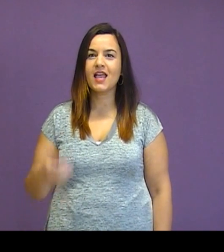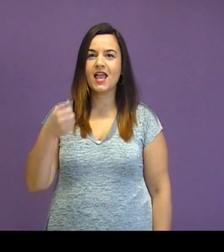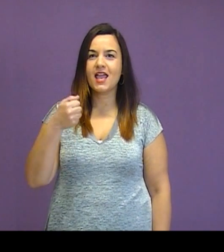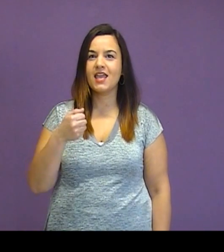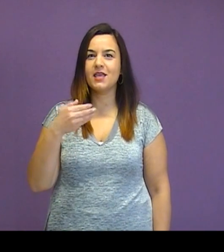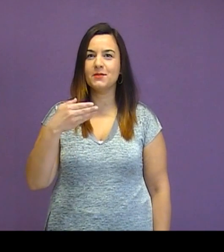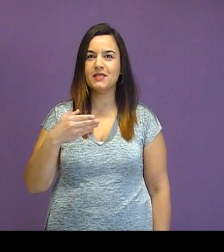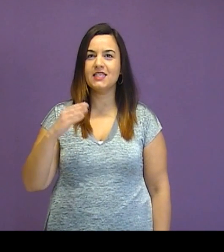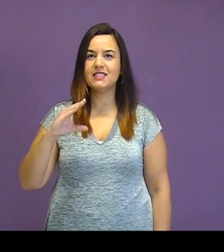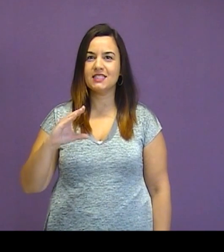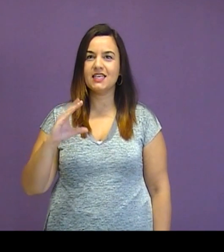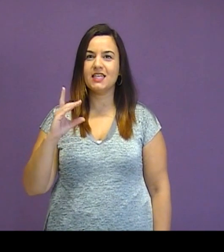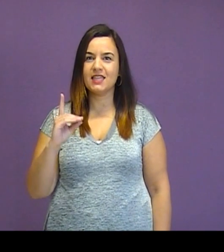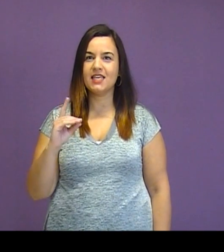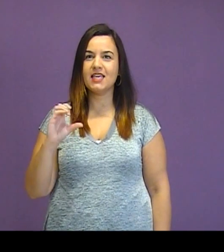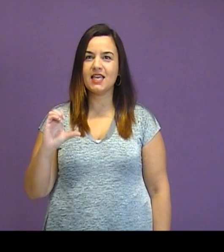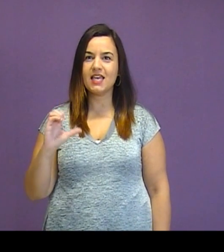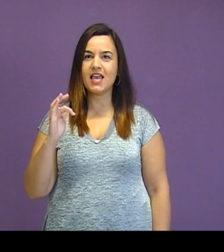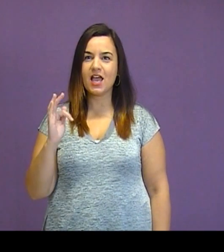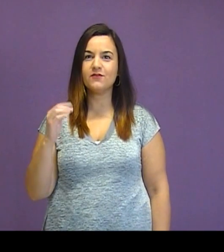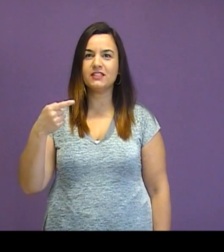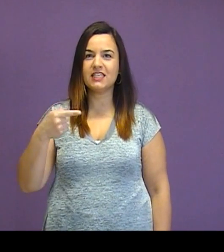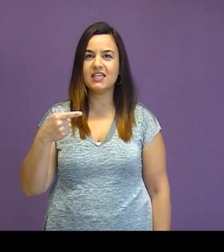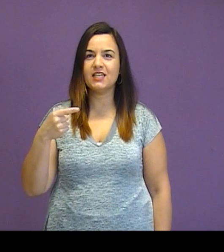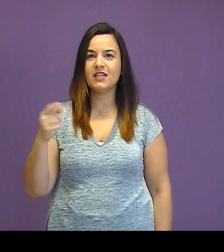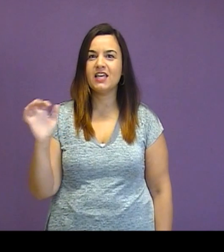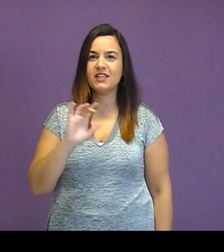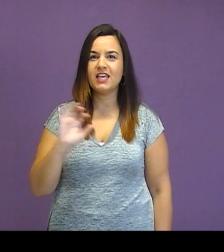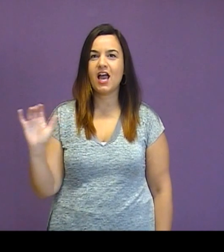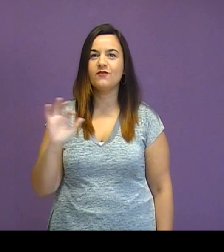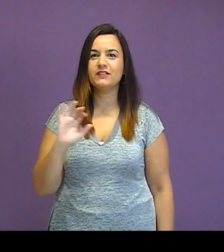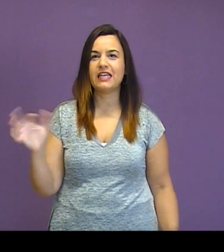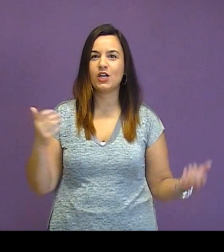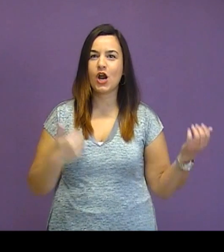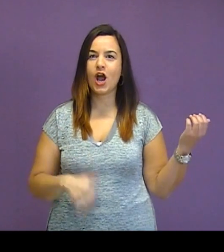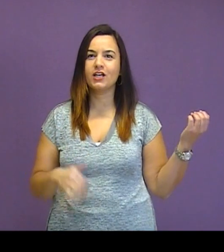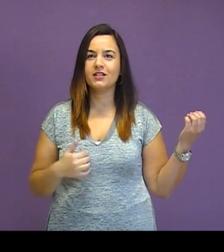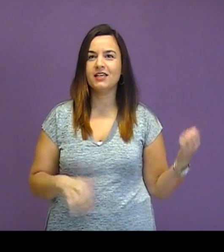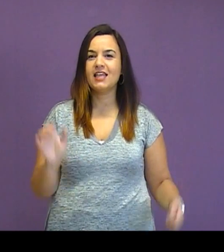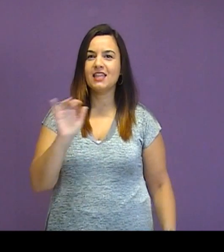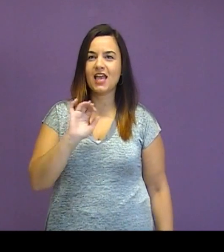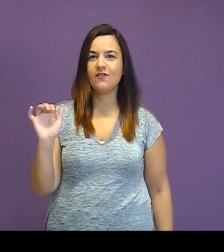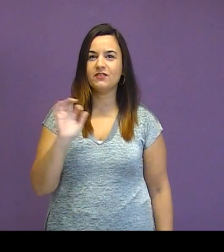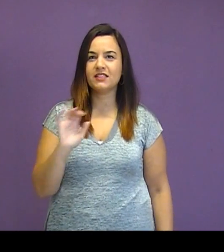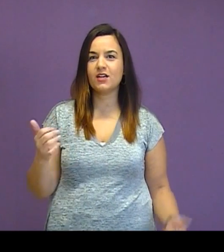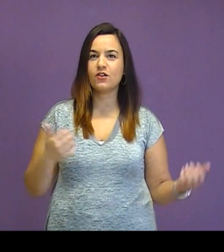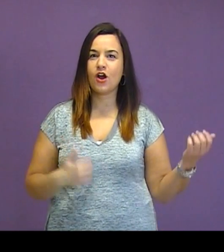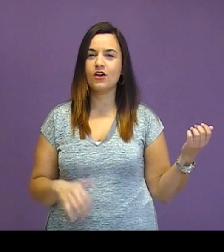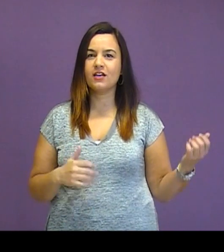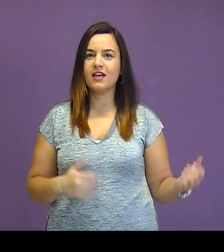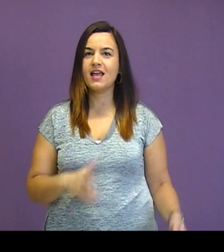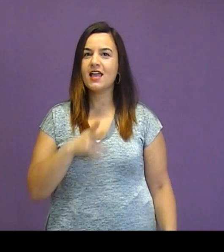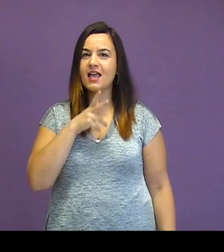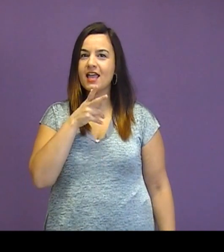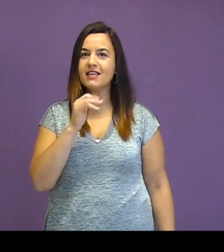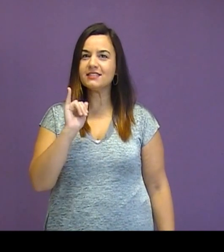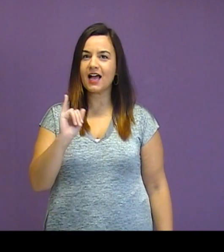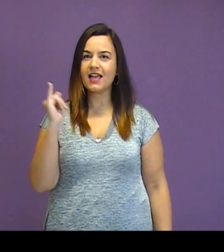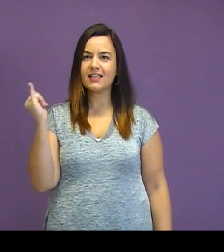A, B, C, D, E, F, G. The alphabet rock, the alphabet rock. H, I, J,